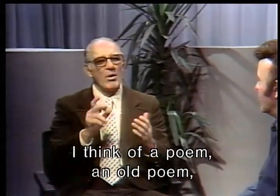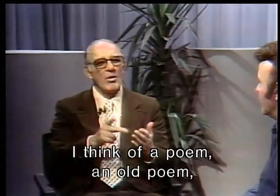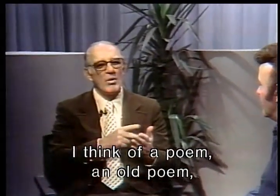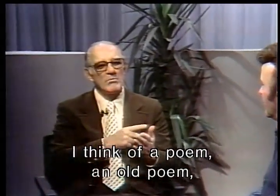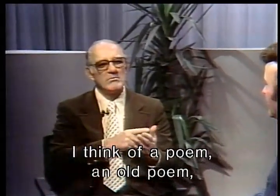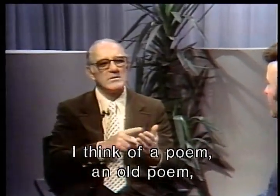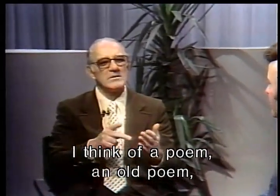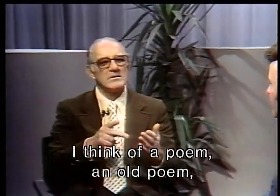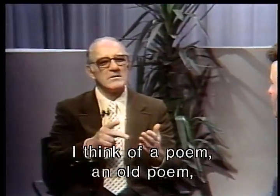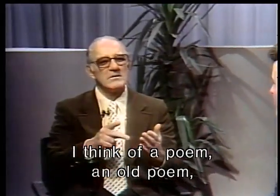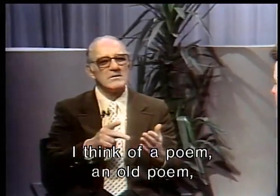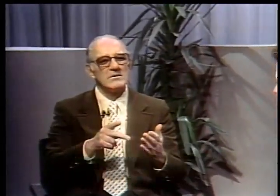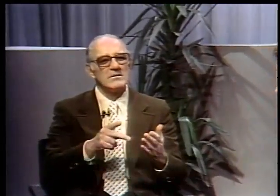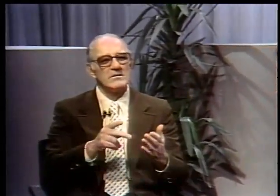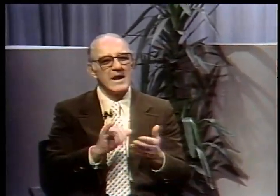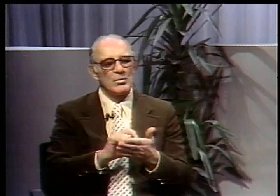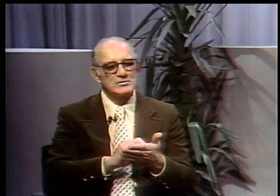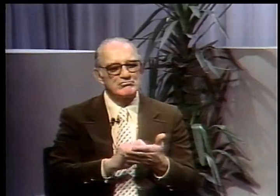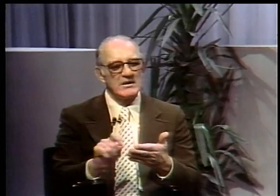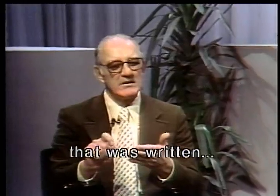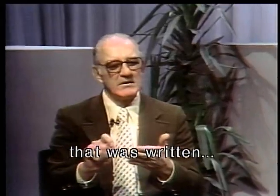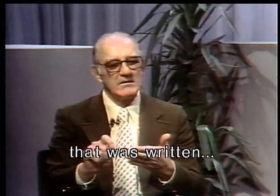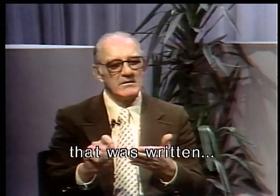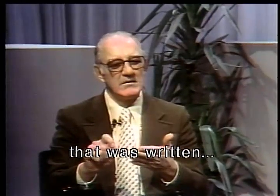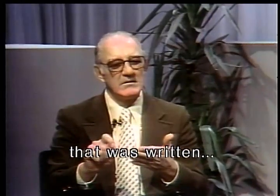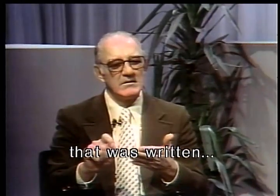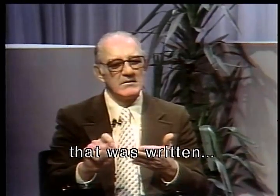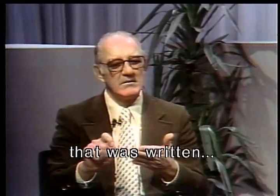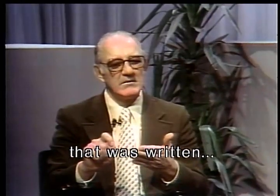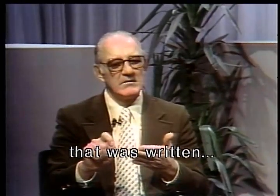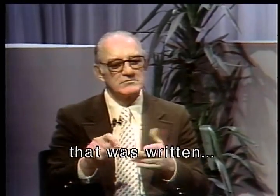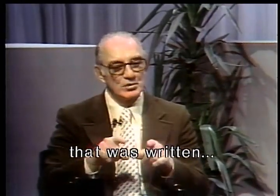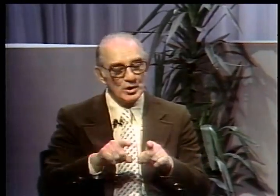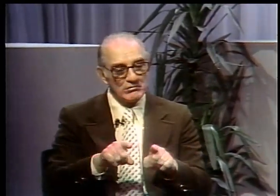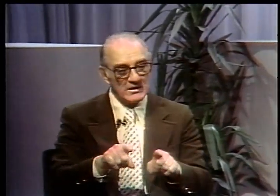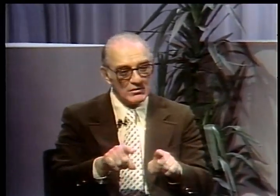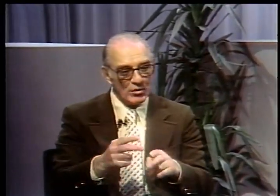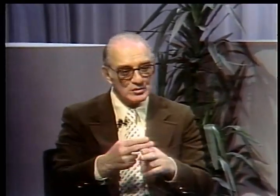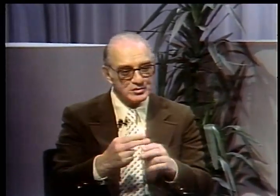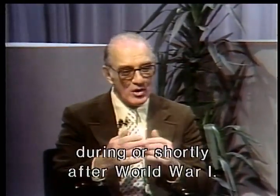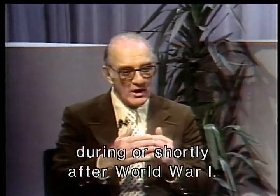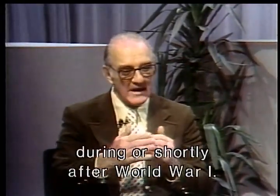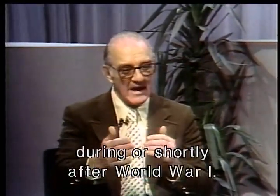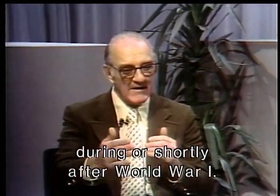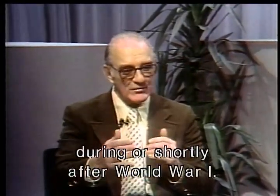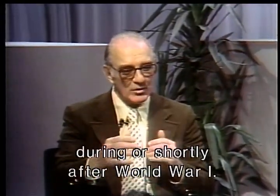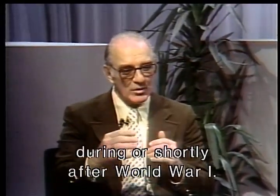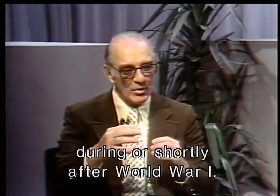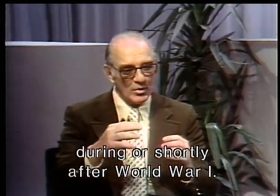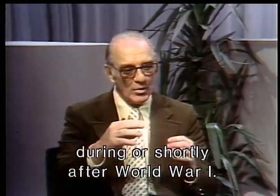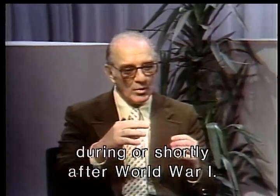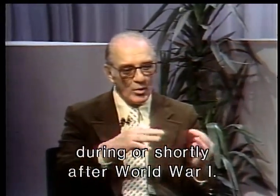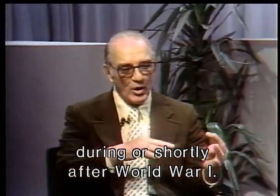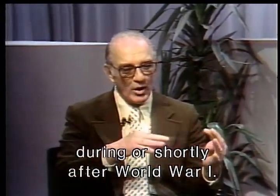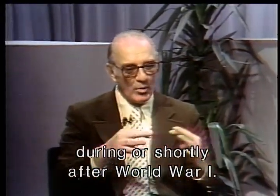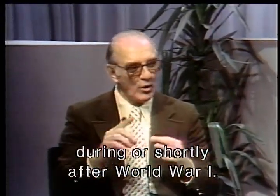poem that was written during or shortly after World War